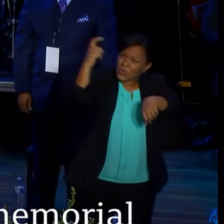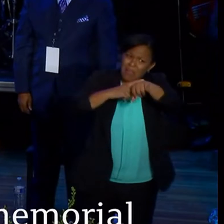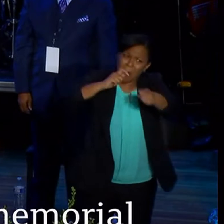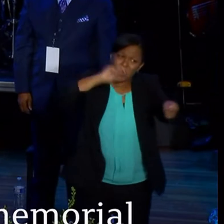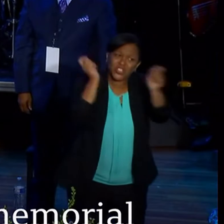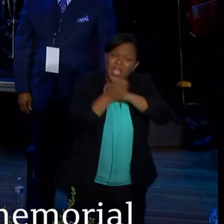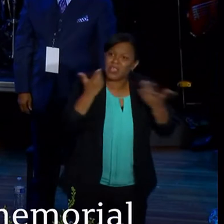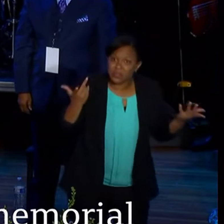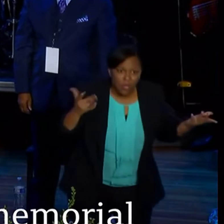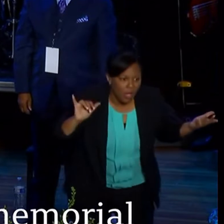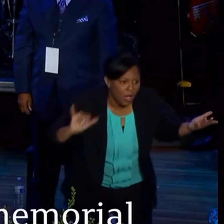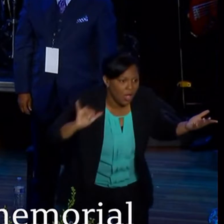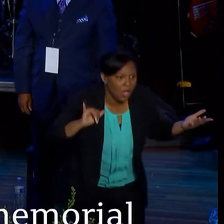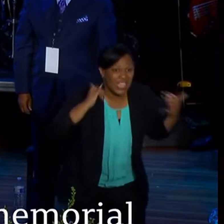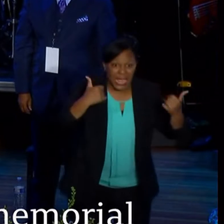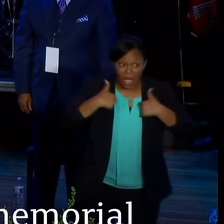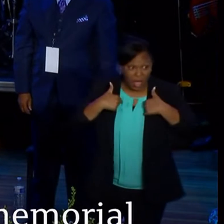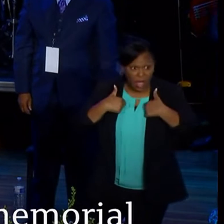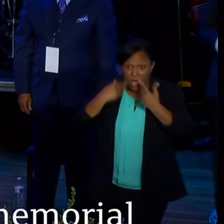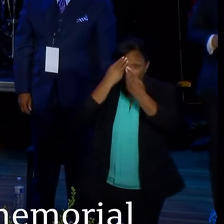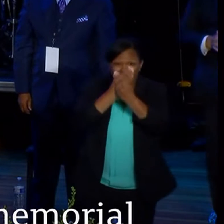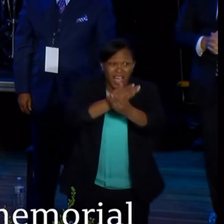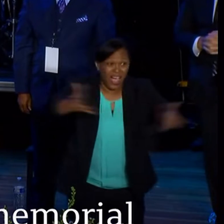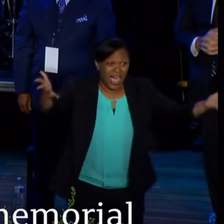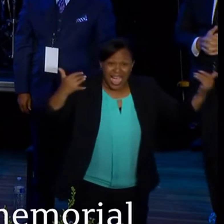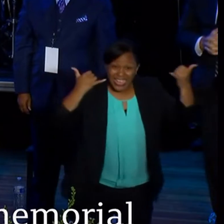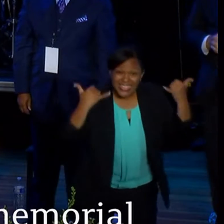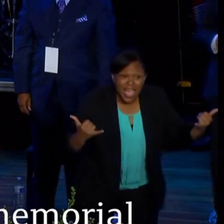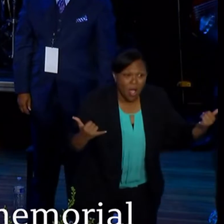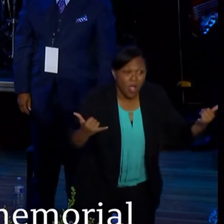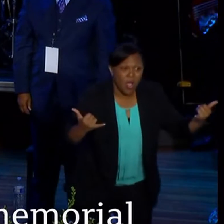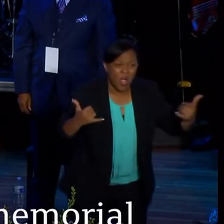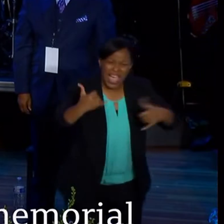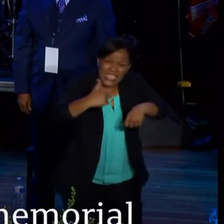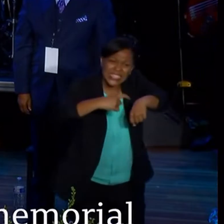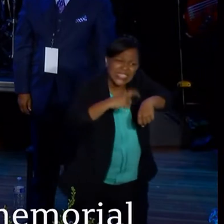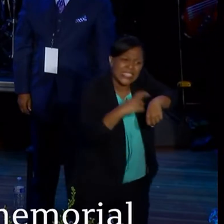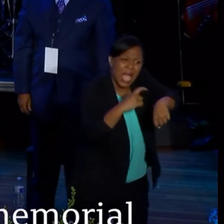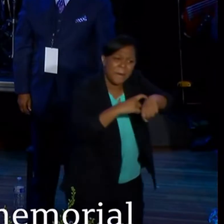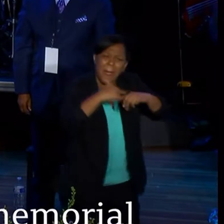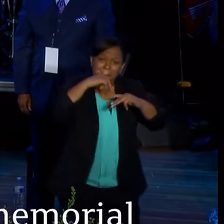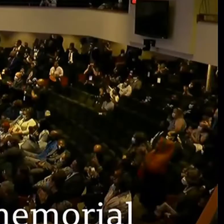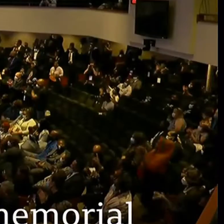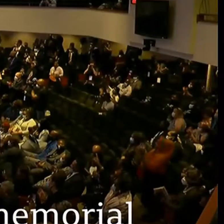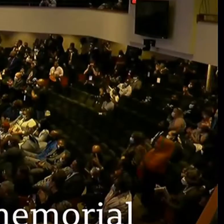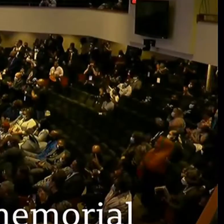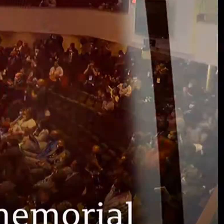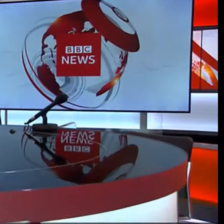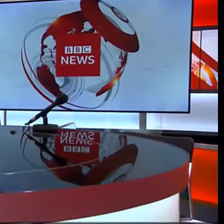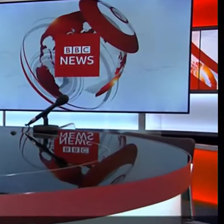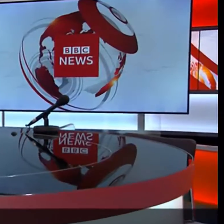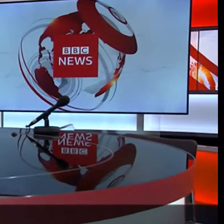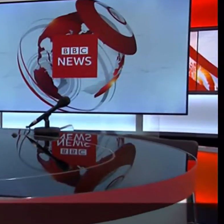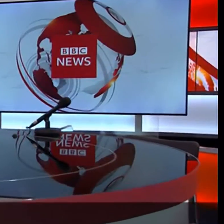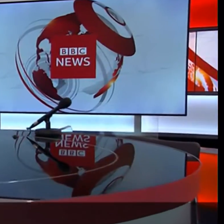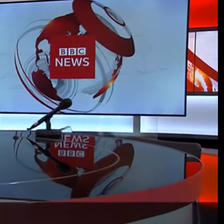America, this is the time of dealing with accountability in the criminal justice system.